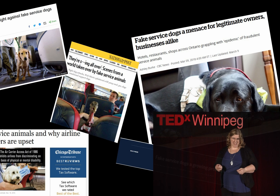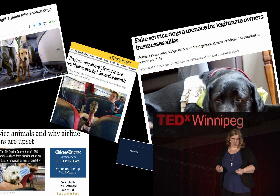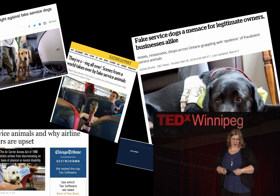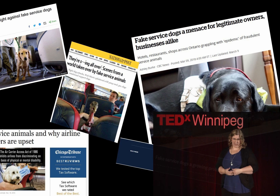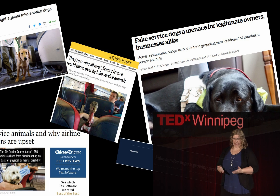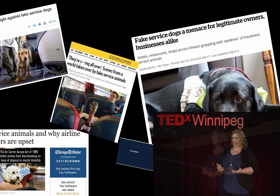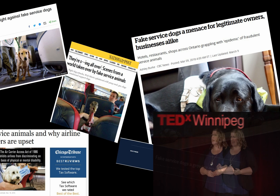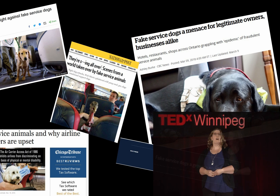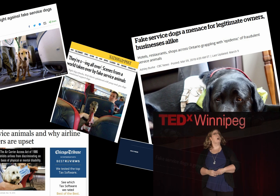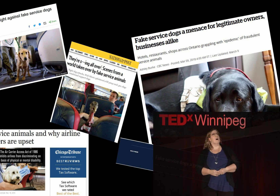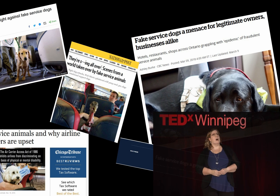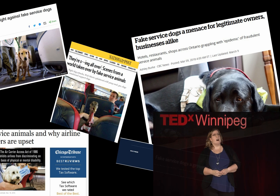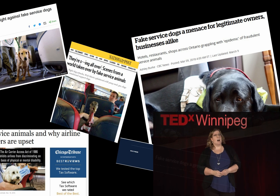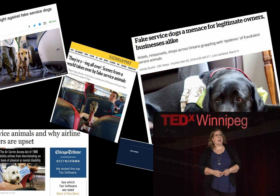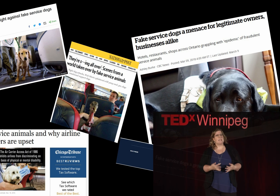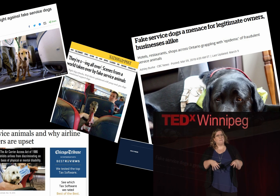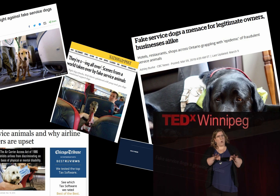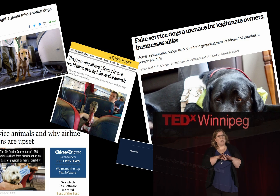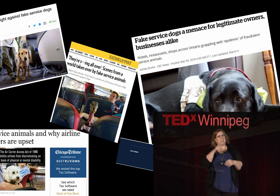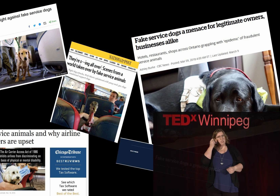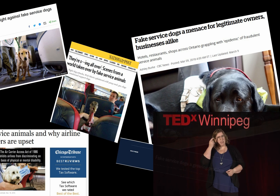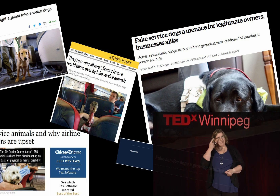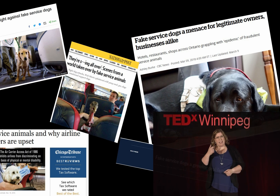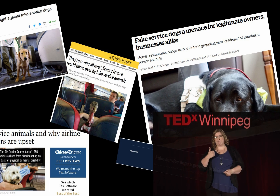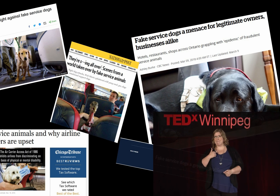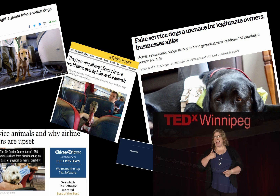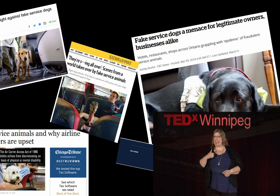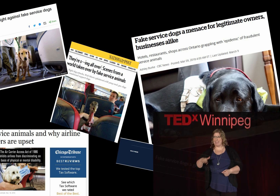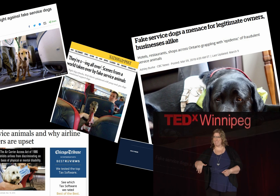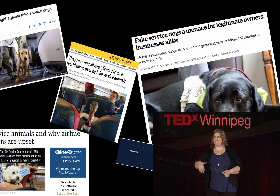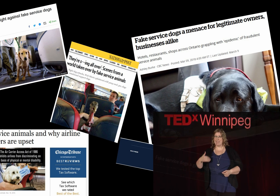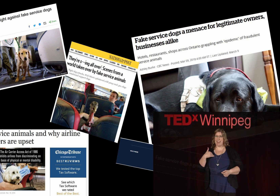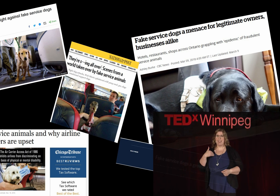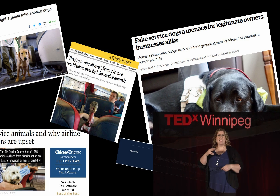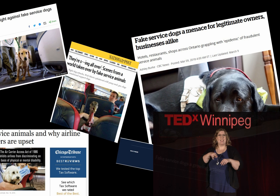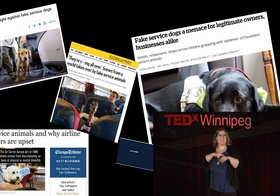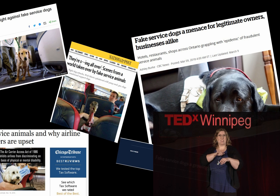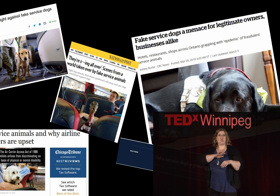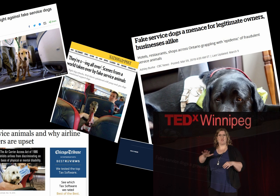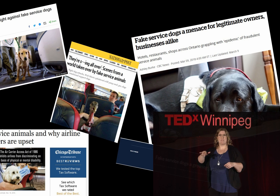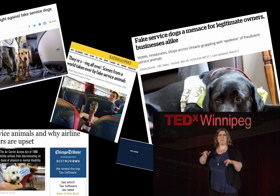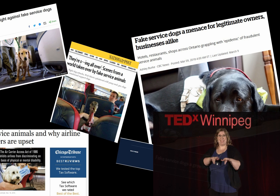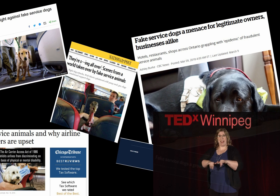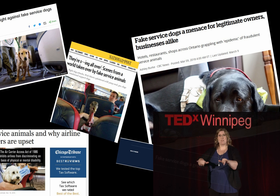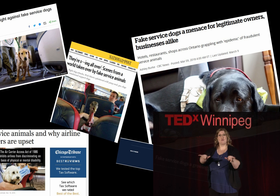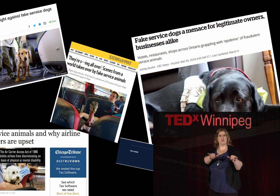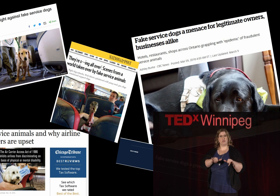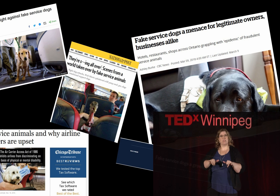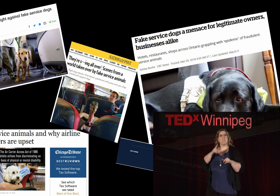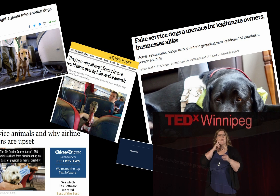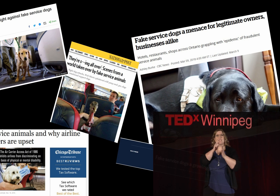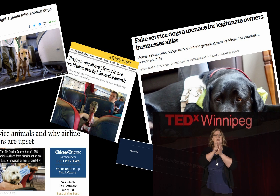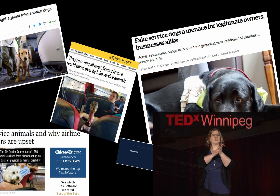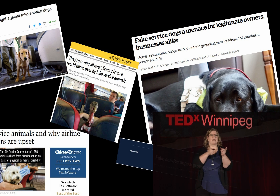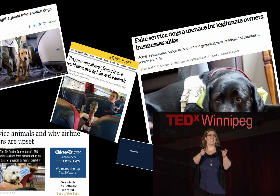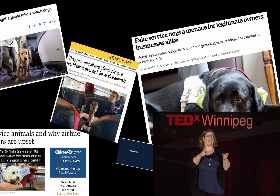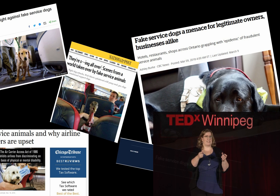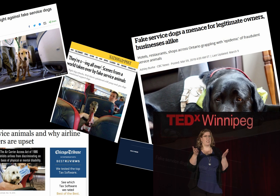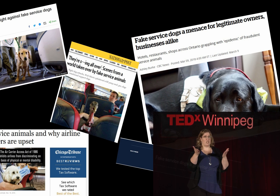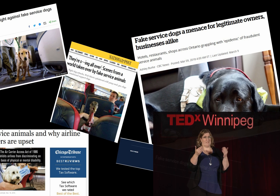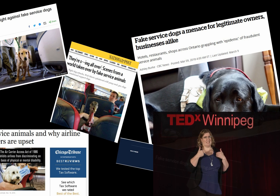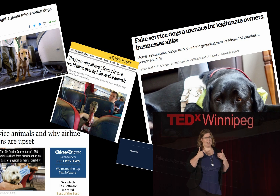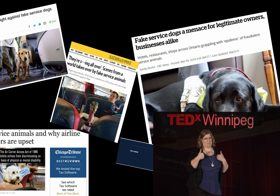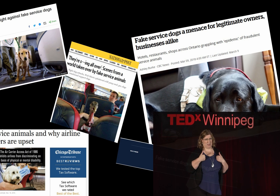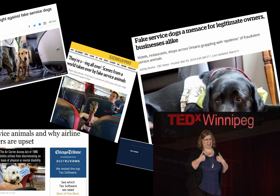animals. It's important to understand that there is not yet a national standard in Canada to legislate